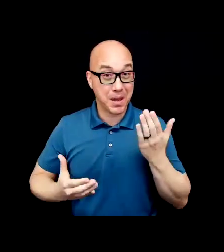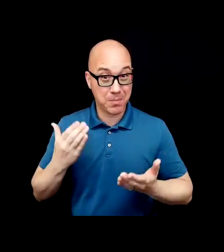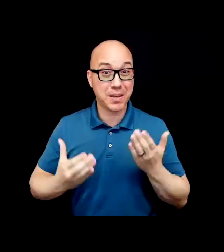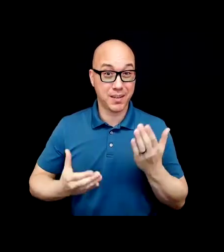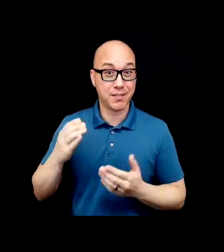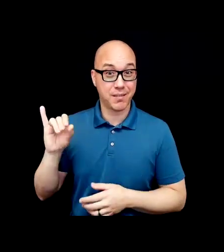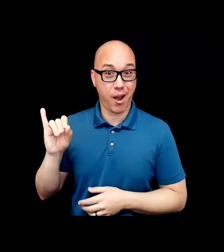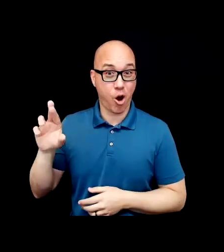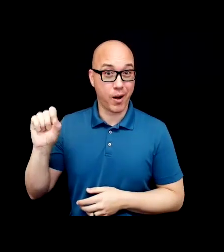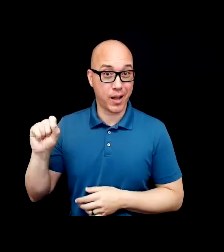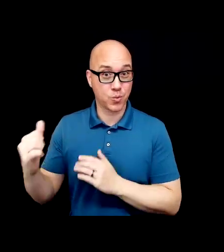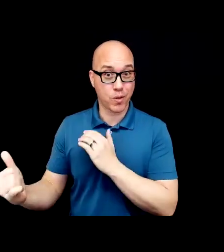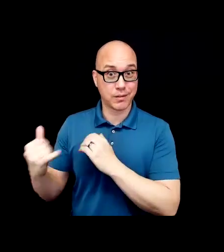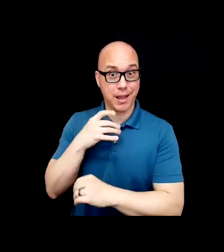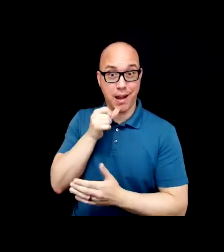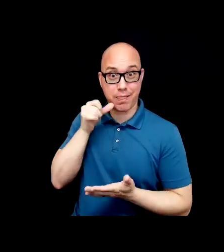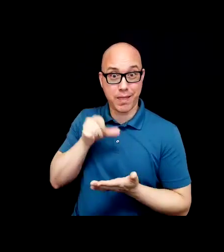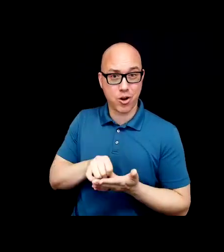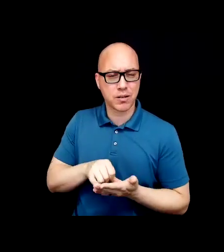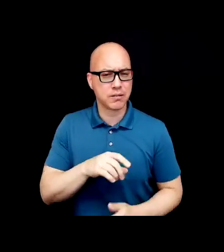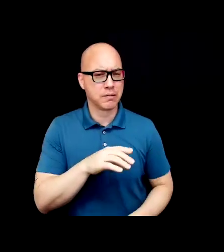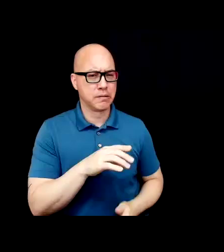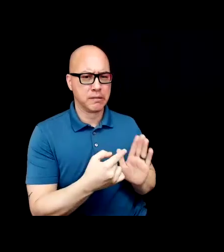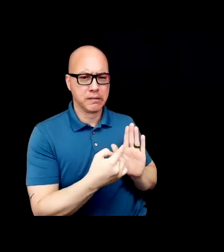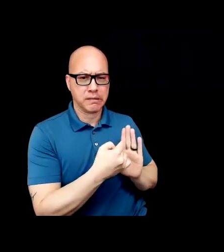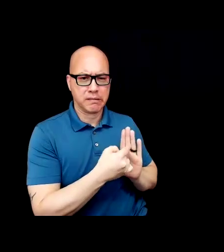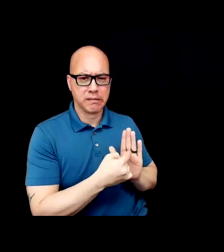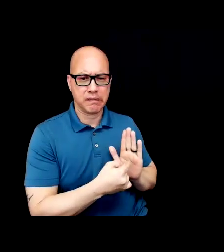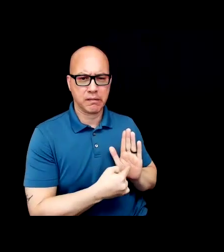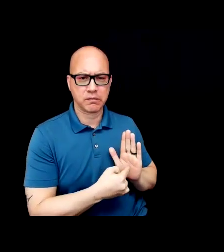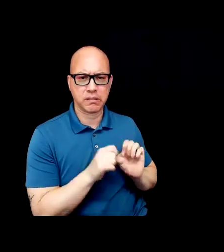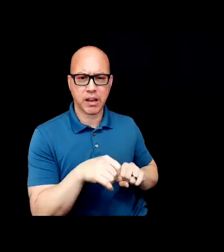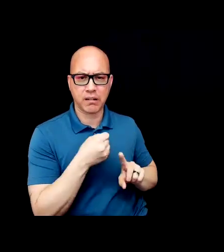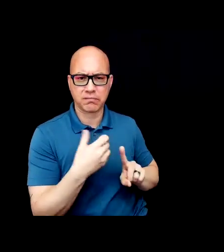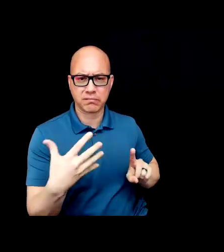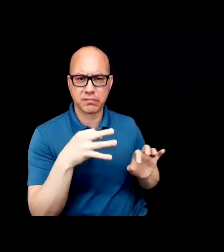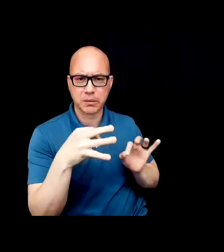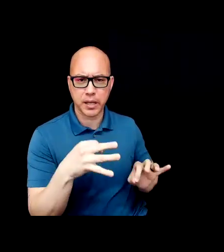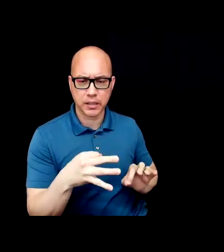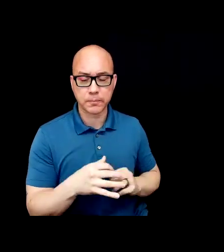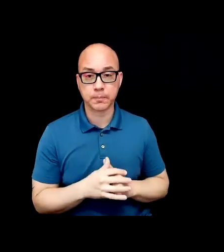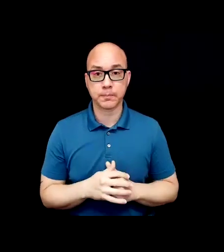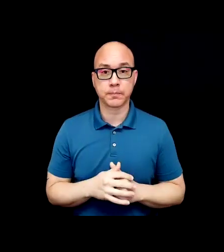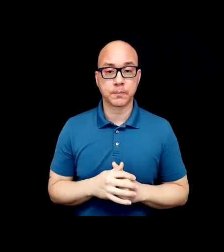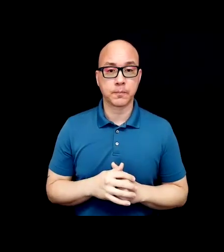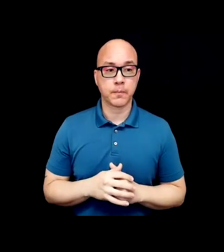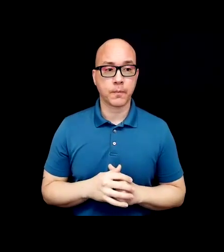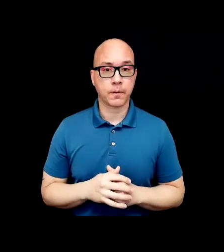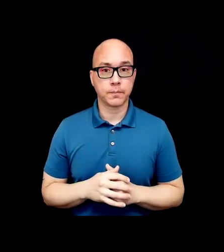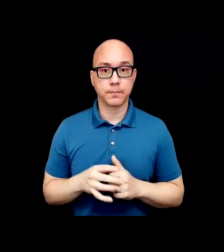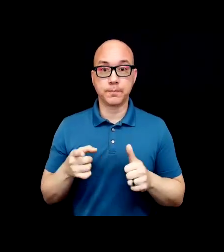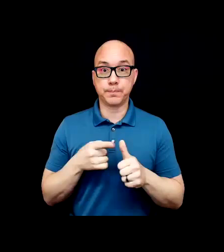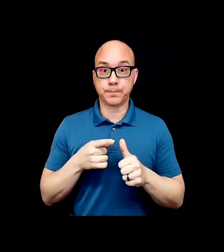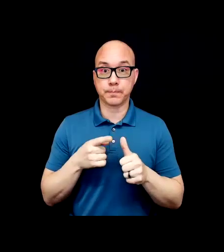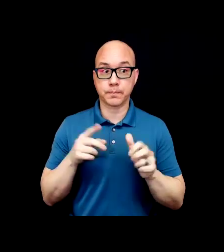mail from the IRS asking you about certain things. So here's number one